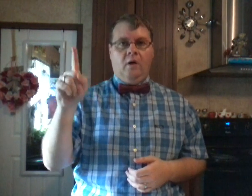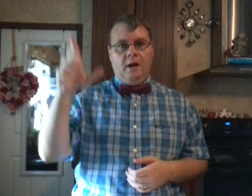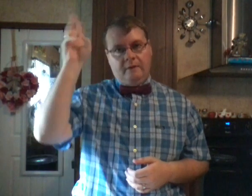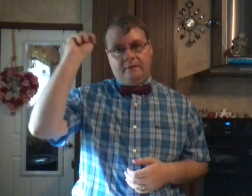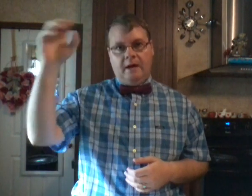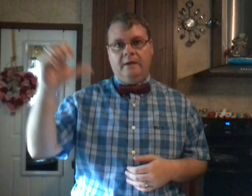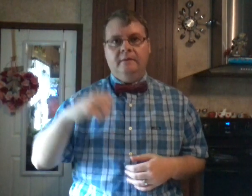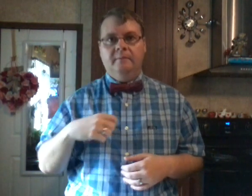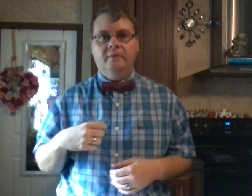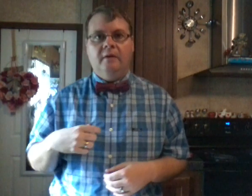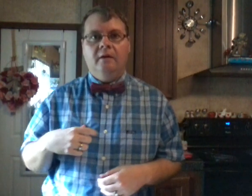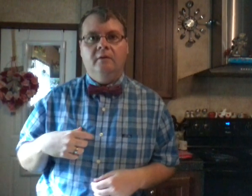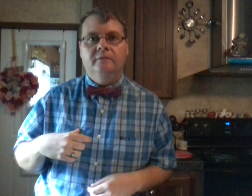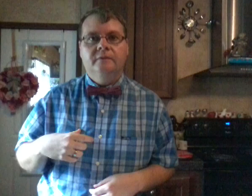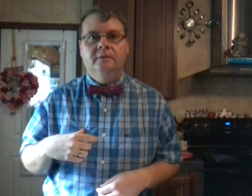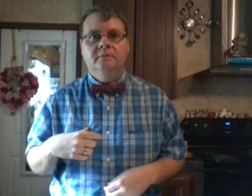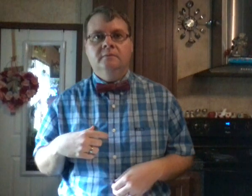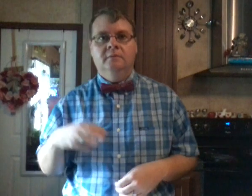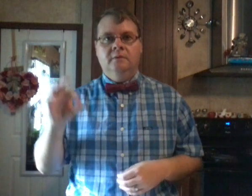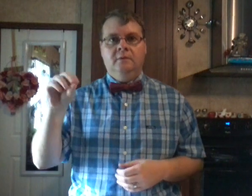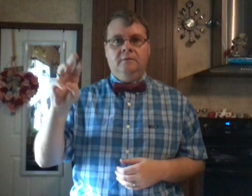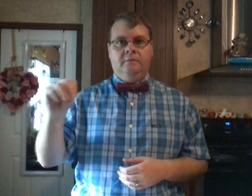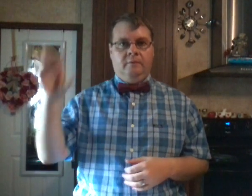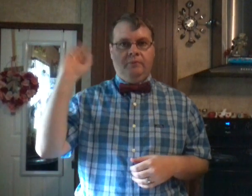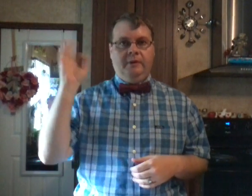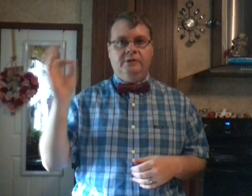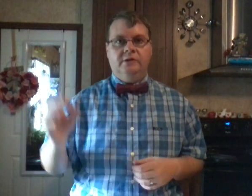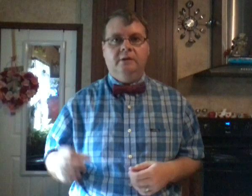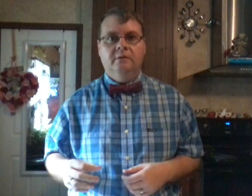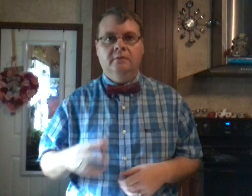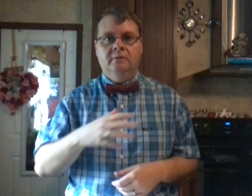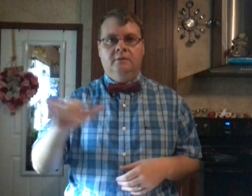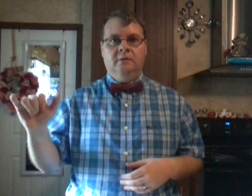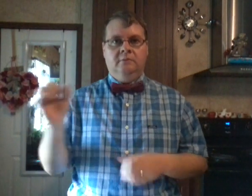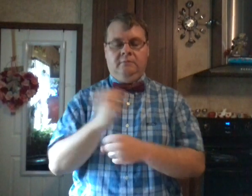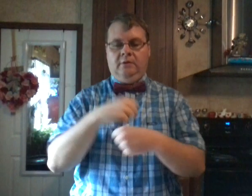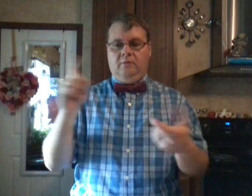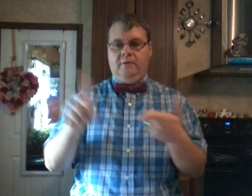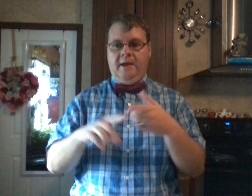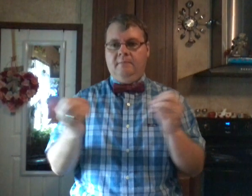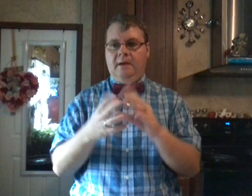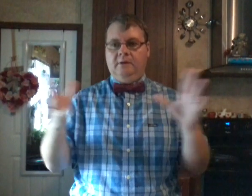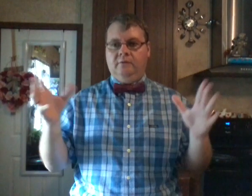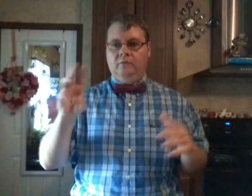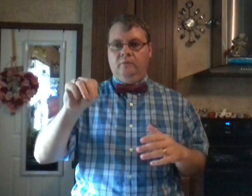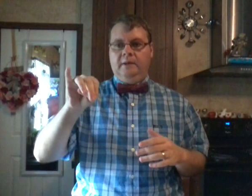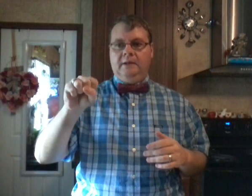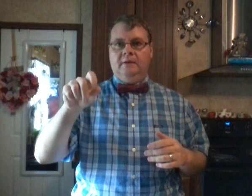disqualified themselves from preaching. You know, they made too many